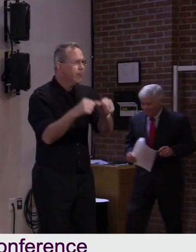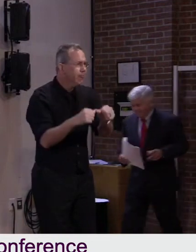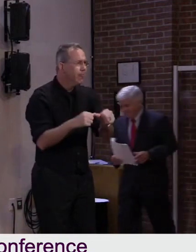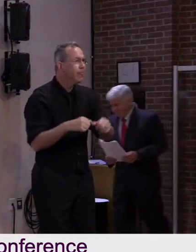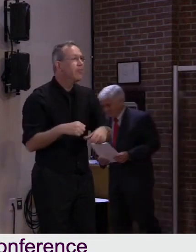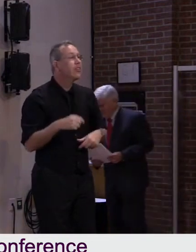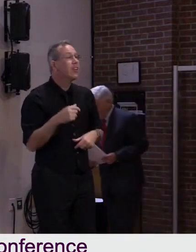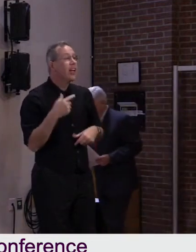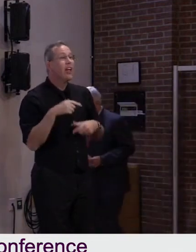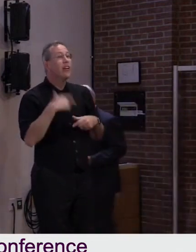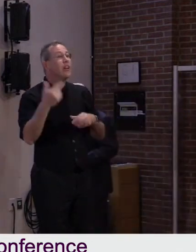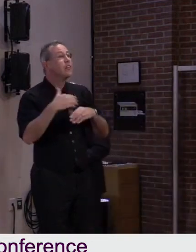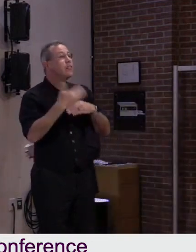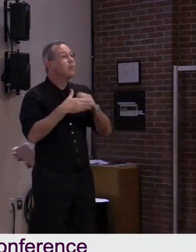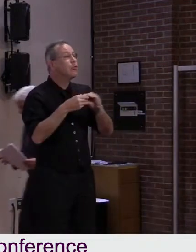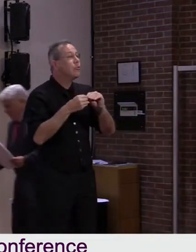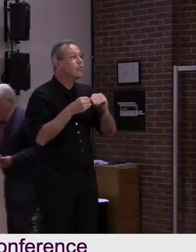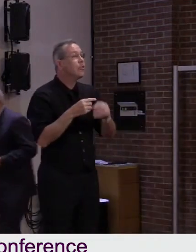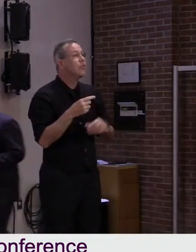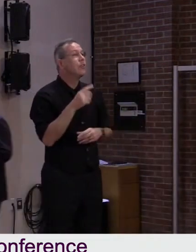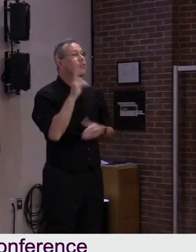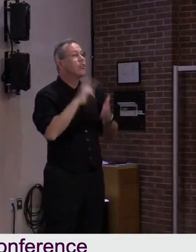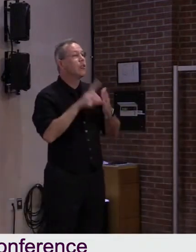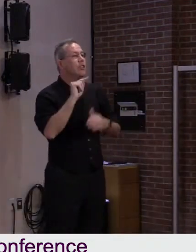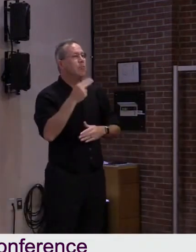it over to Secretary Smith.